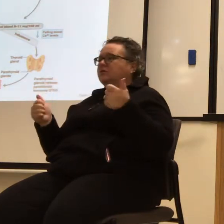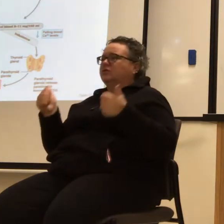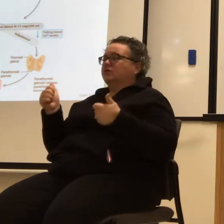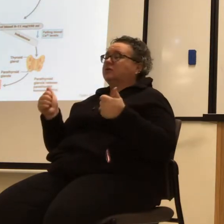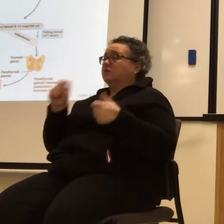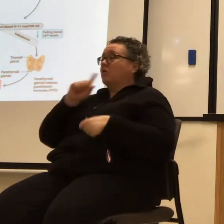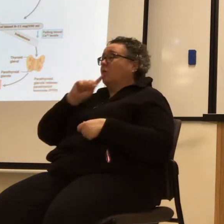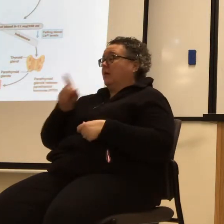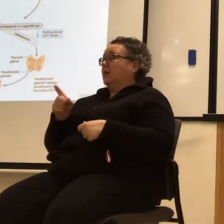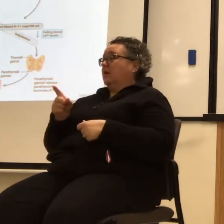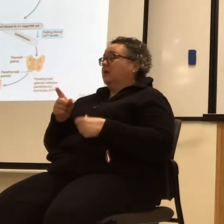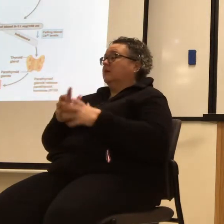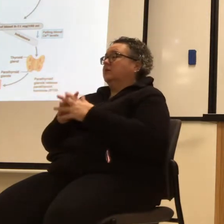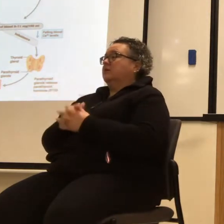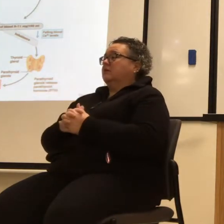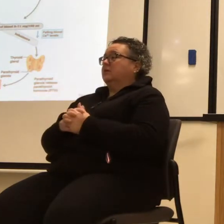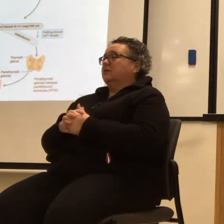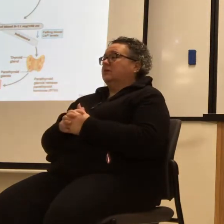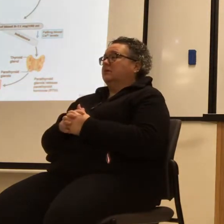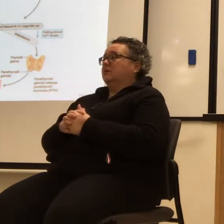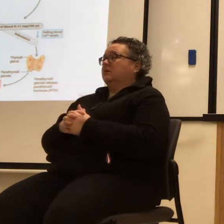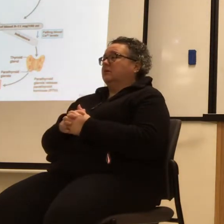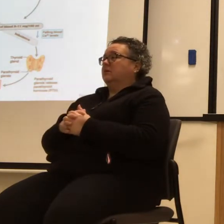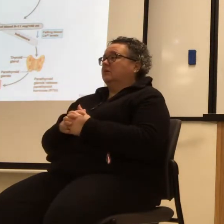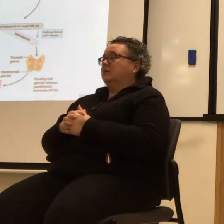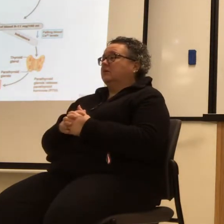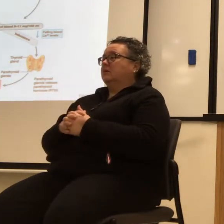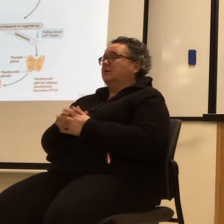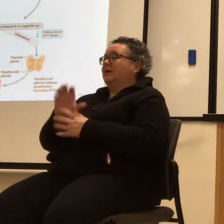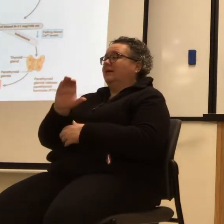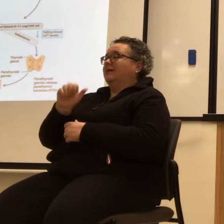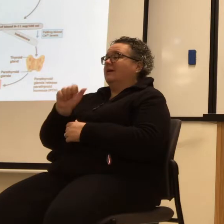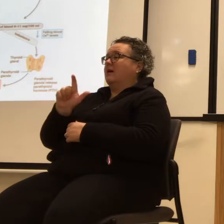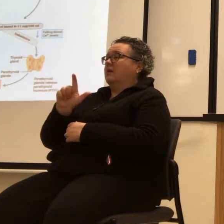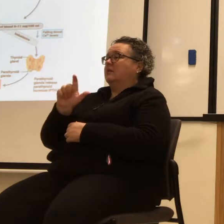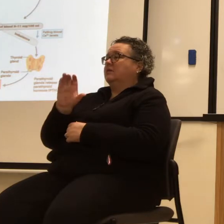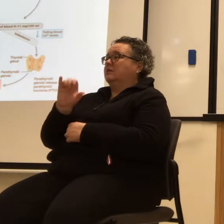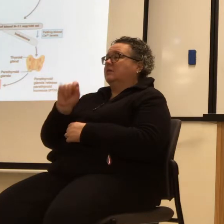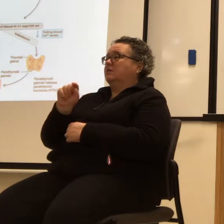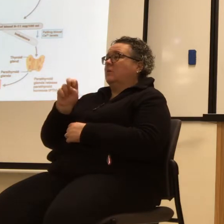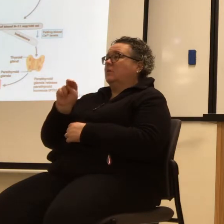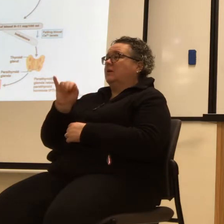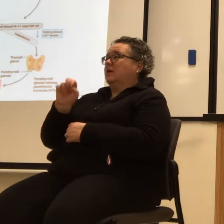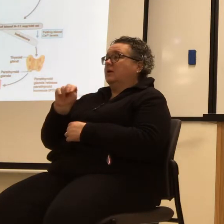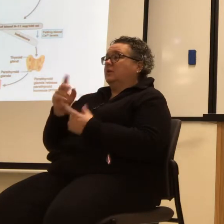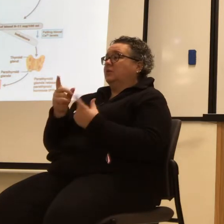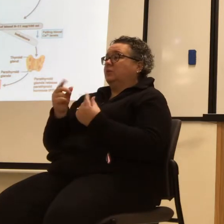So really, what calcitonin can do, it inhibits